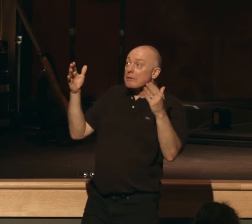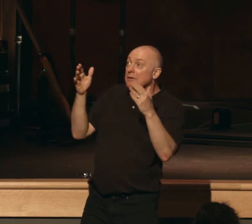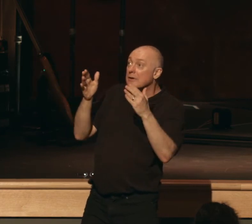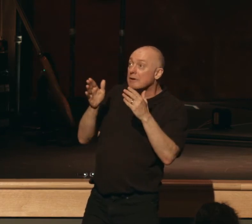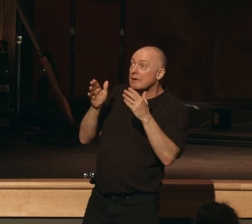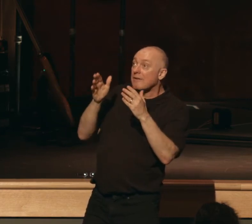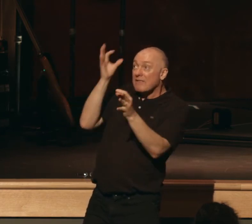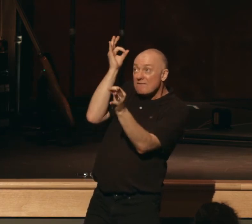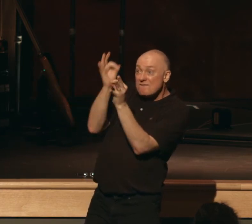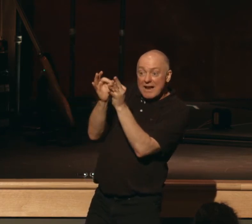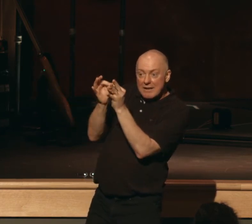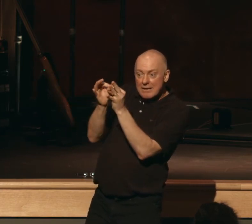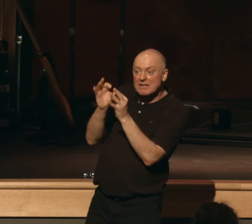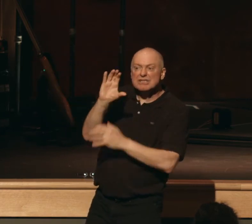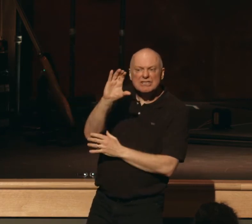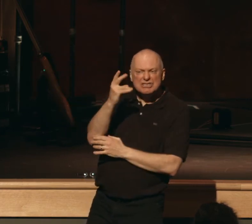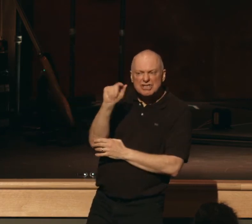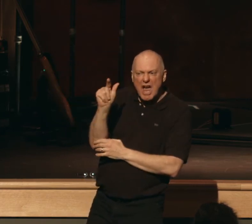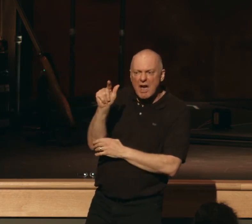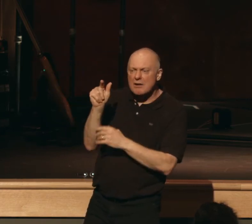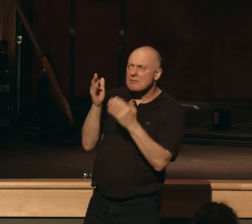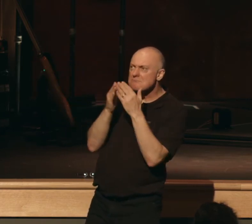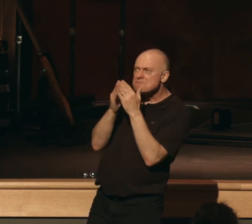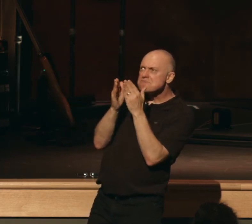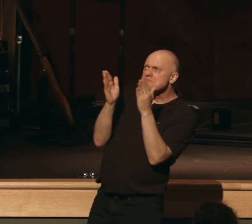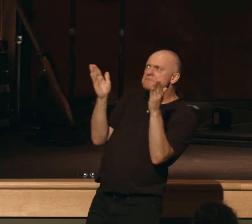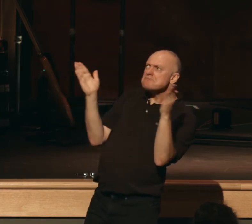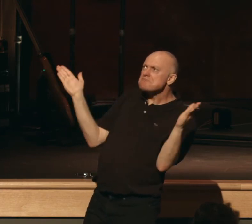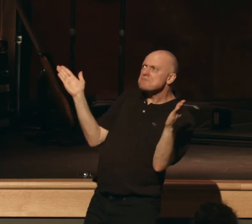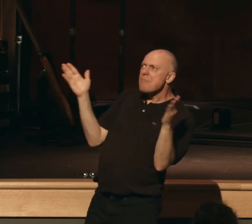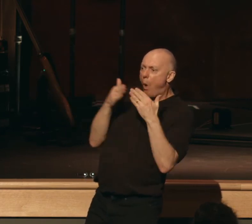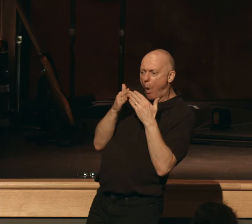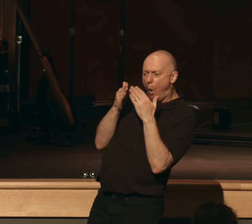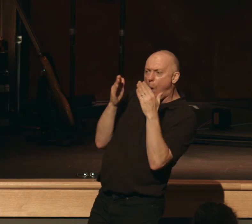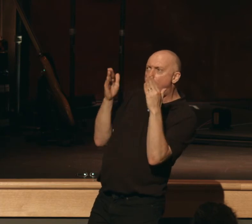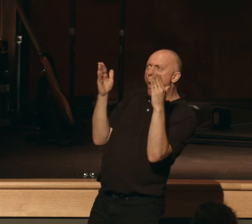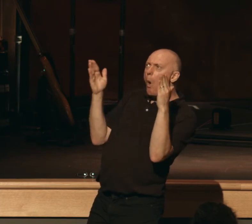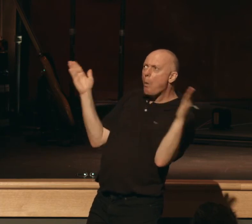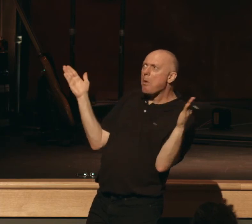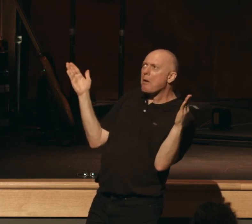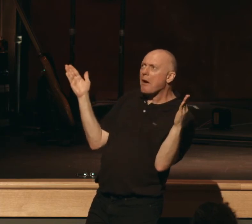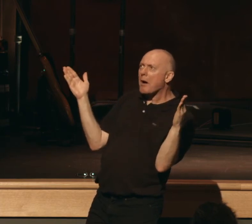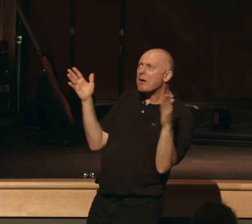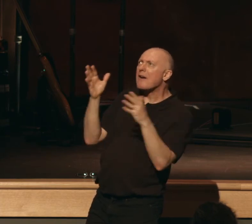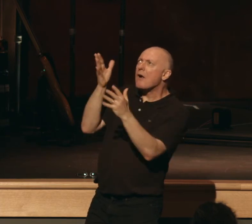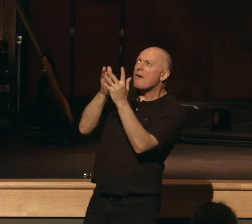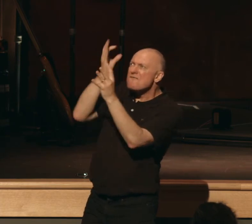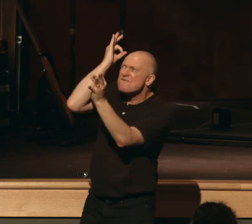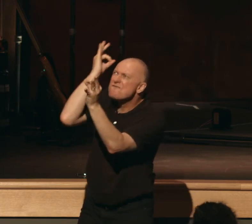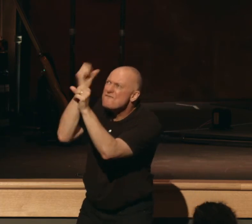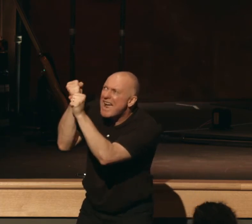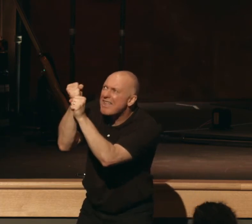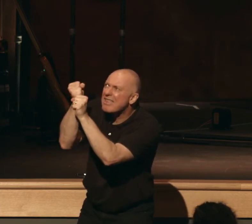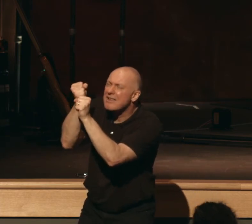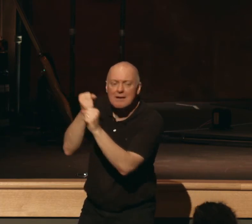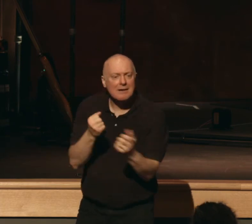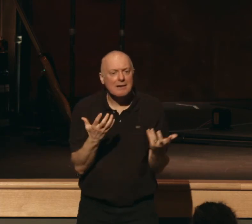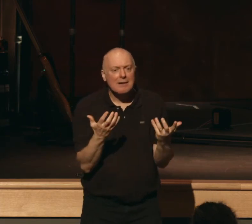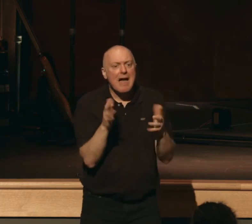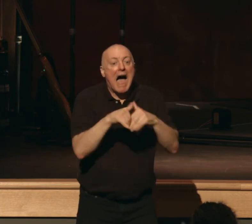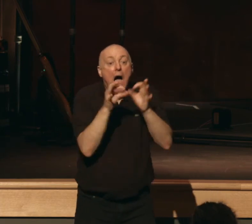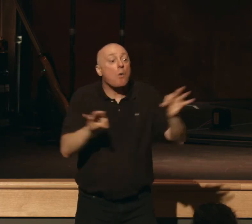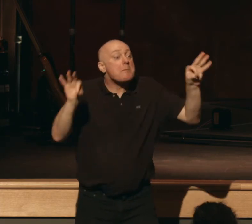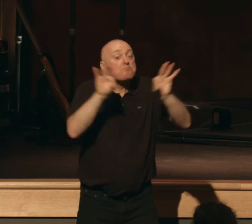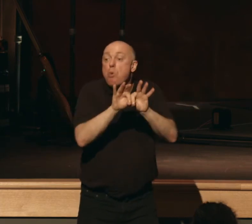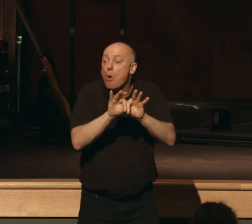faith. If we want to be strengthened with power, we need to open up the channel of power, which is faith. So how important